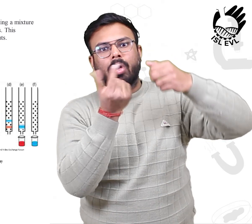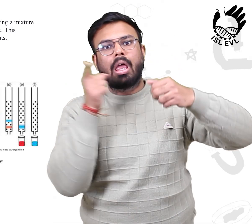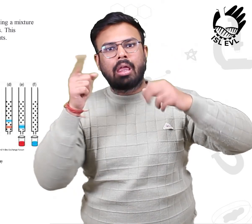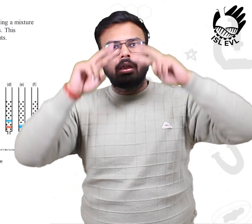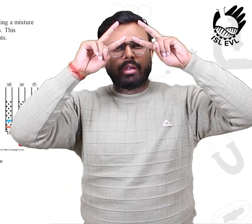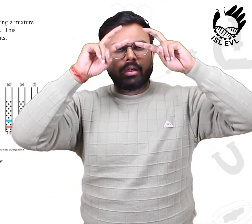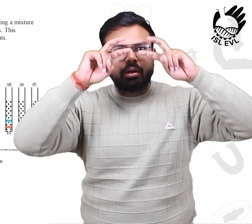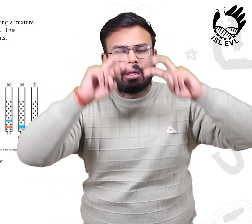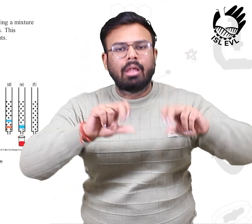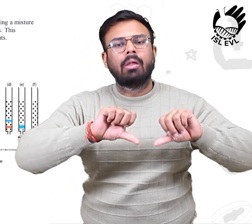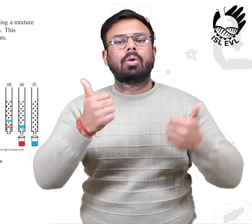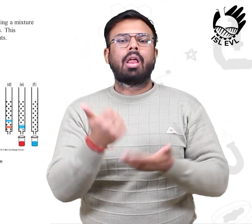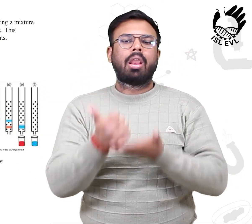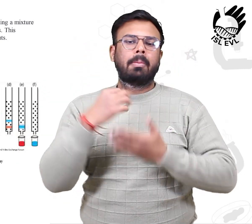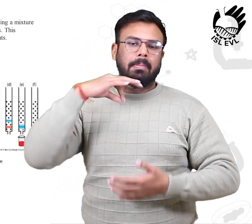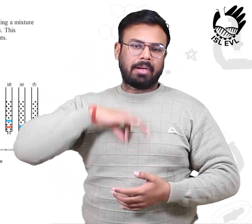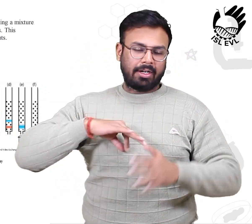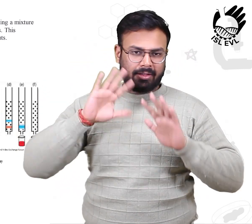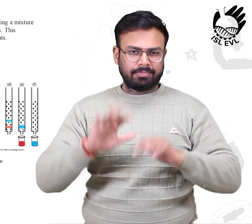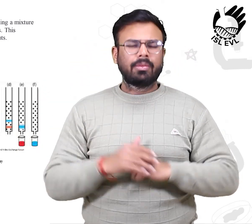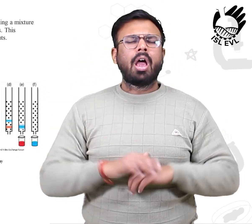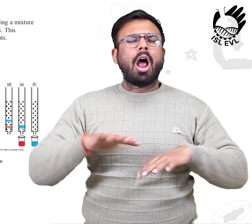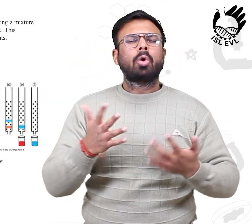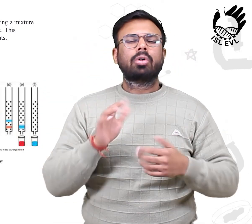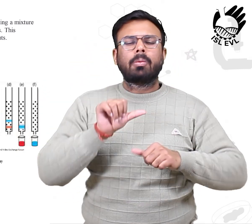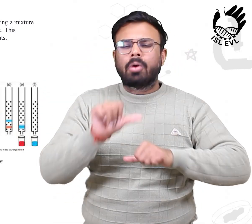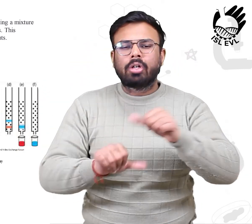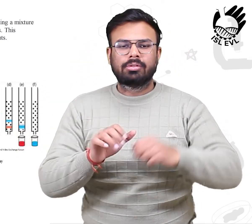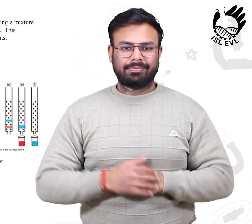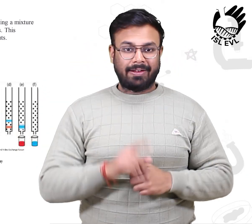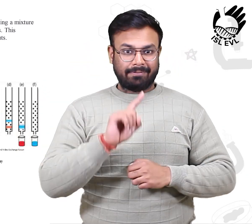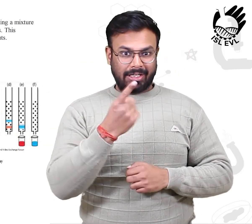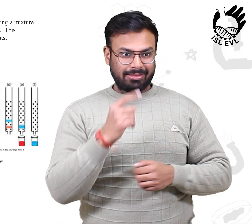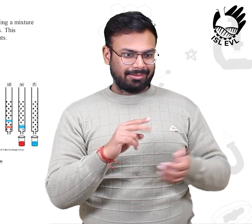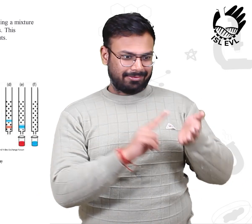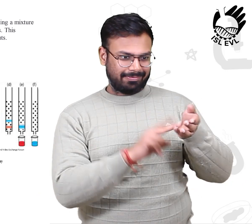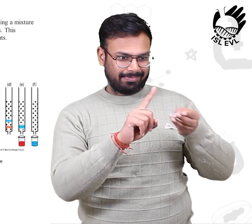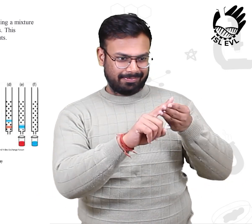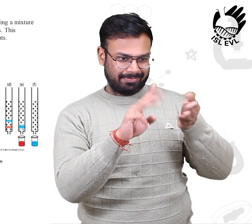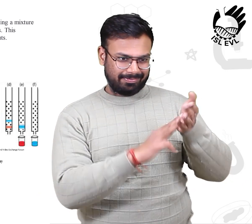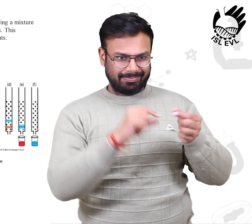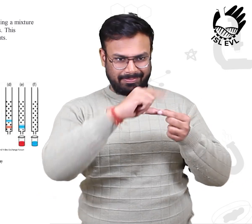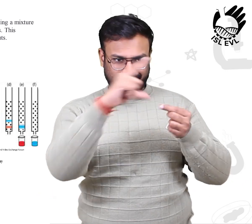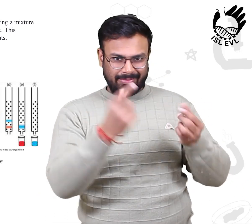its individual components. This technique enables us to analyze the